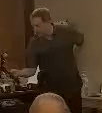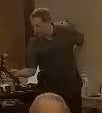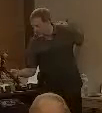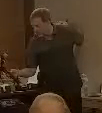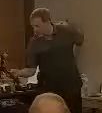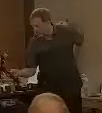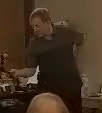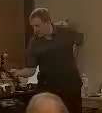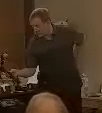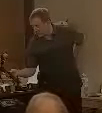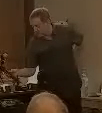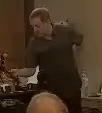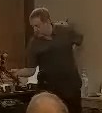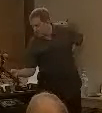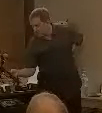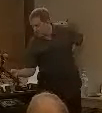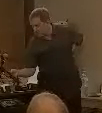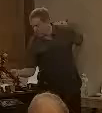stilted